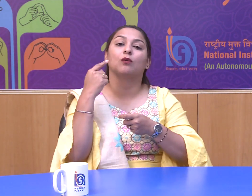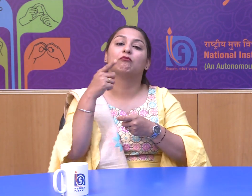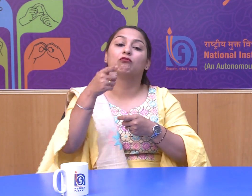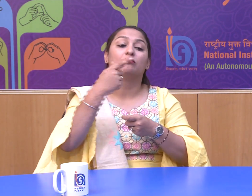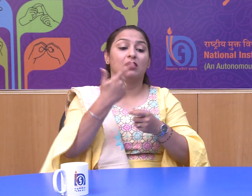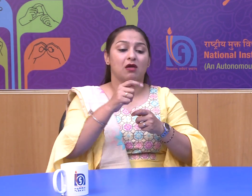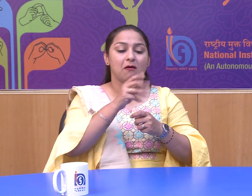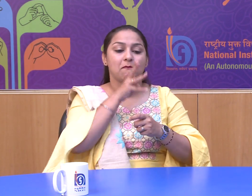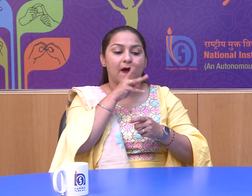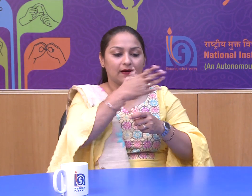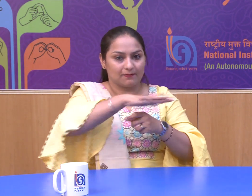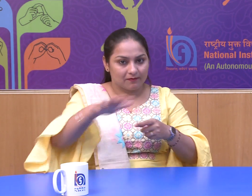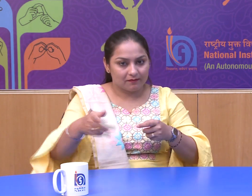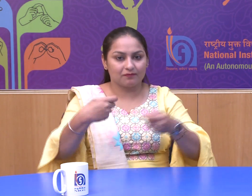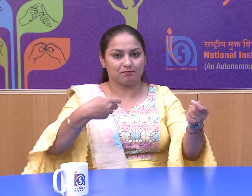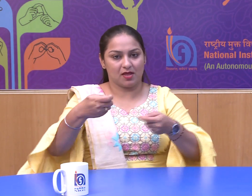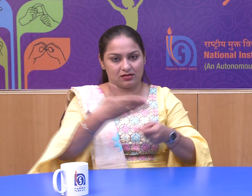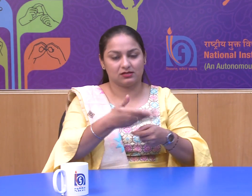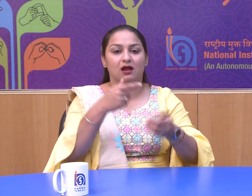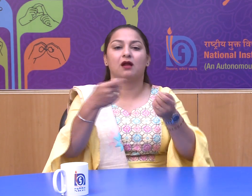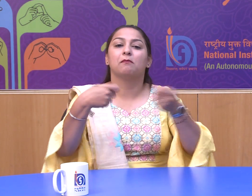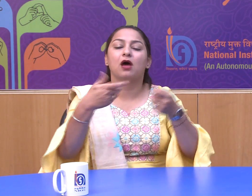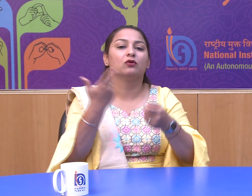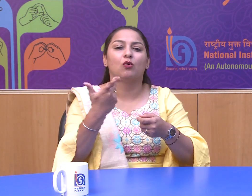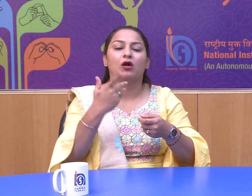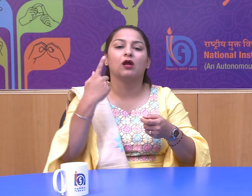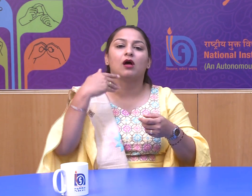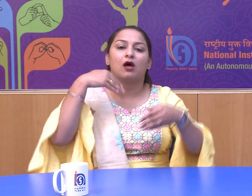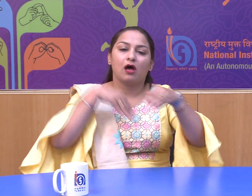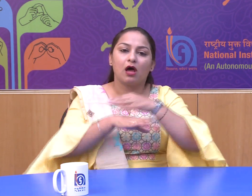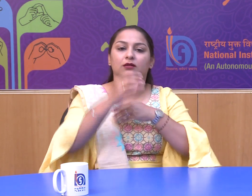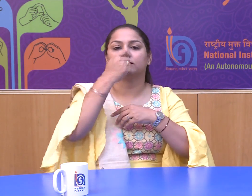areas, and trade was carried on by sea.